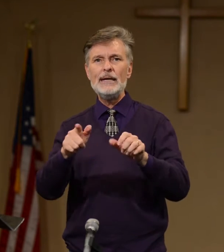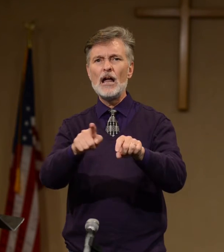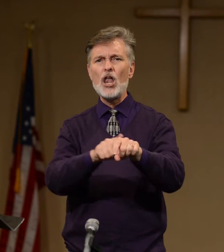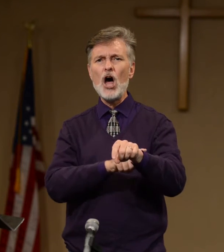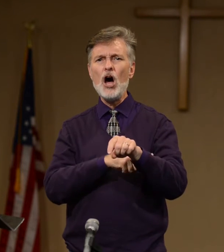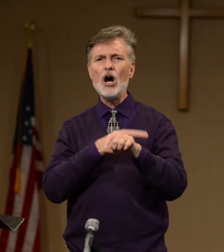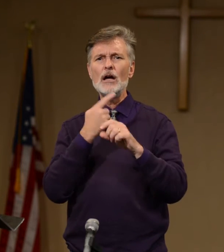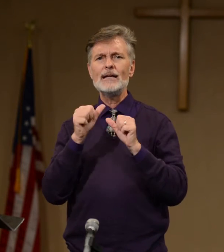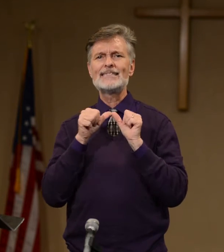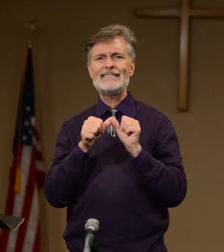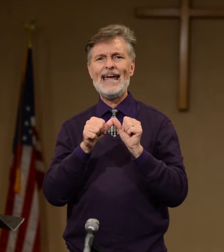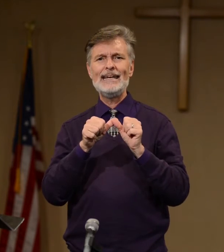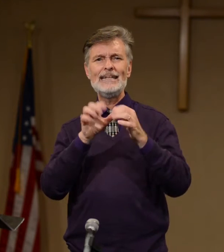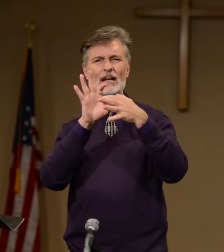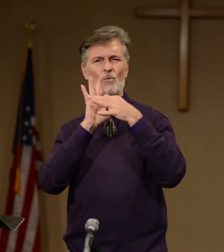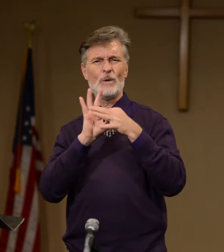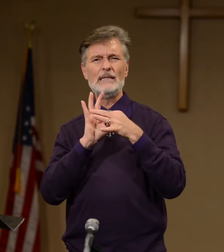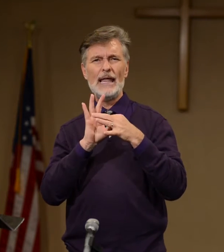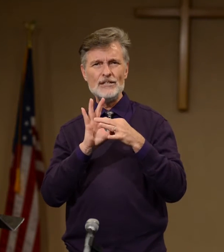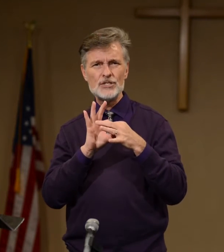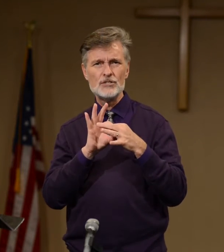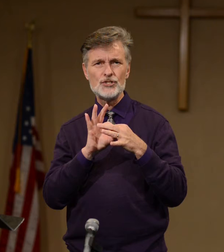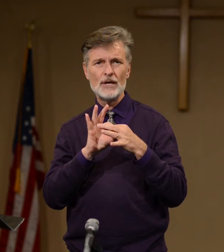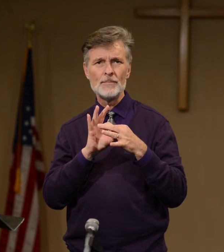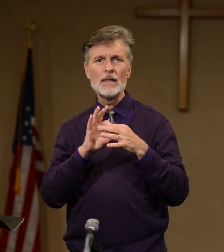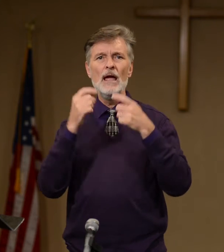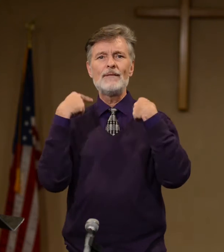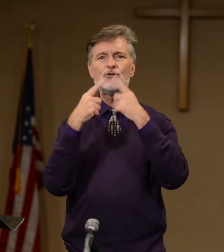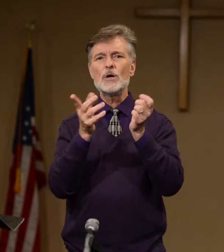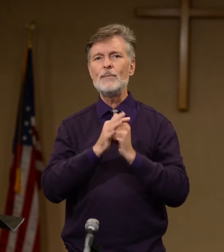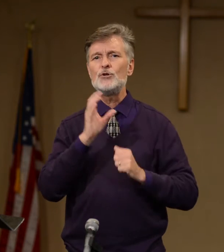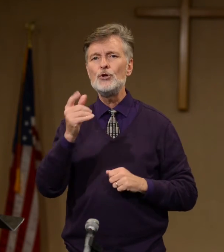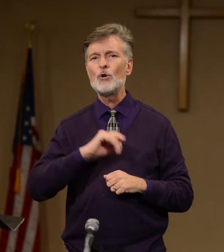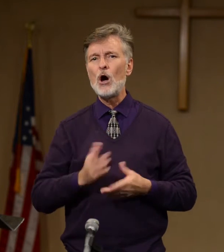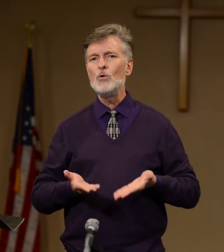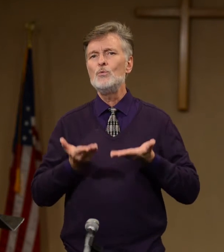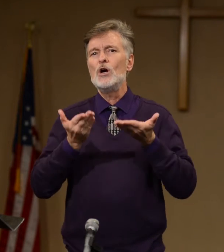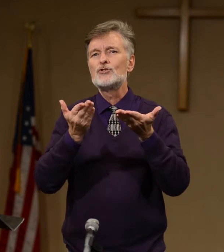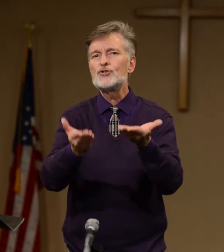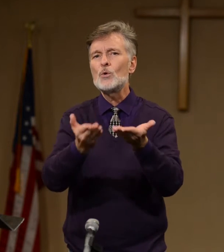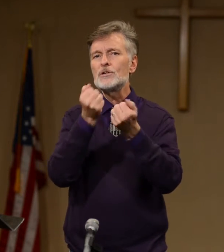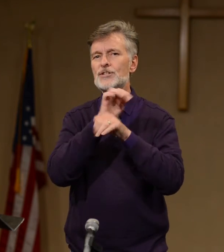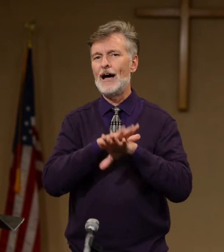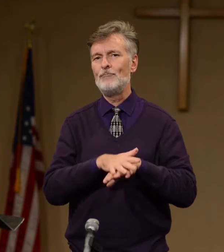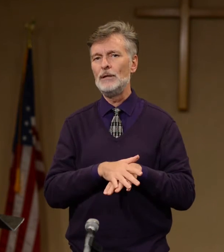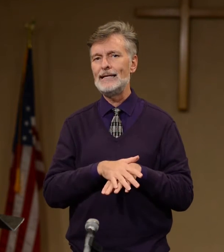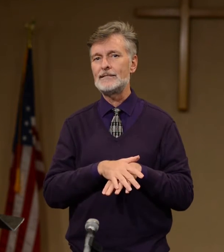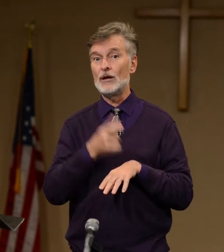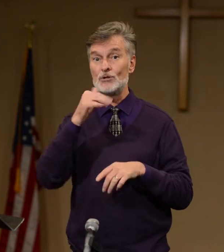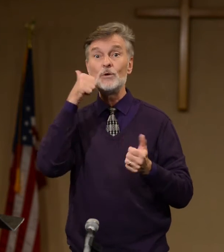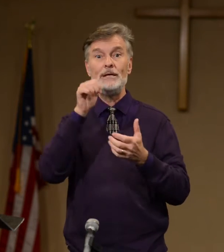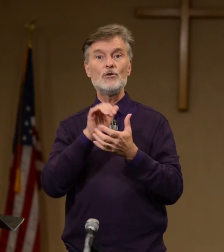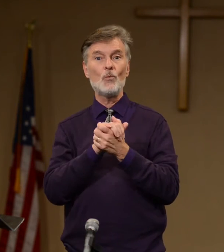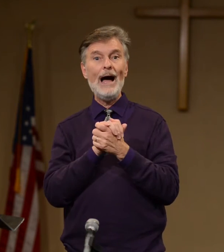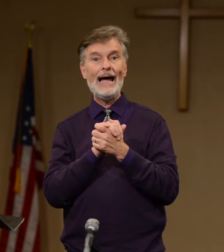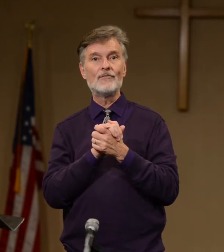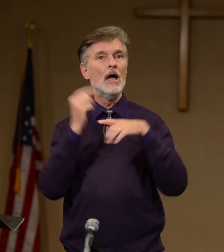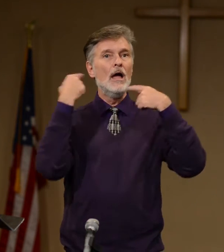a long-standing relationship that you come to your own source of blessing, which would be your wife,